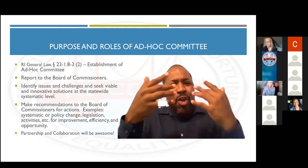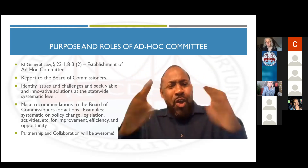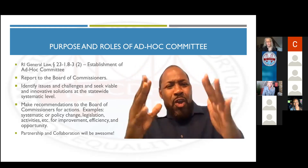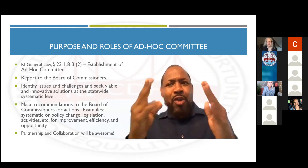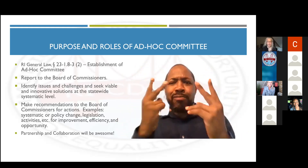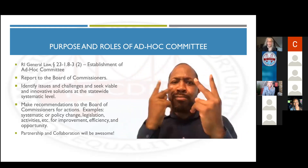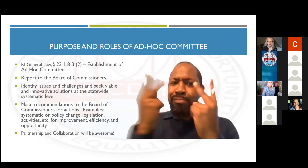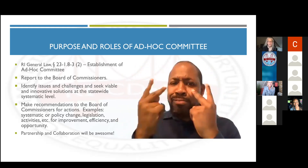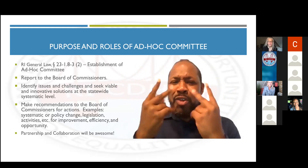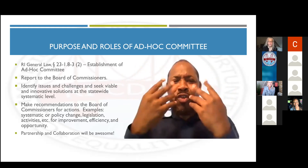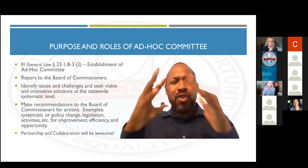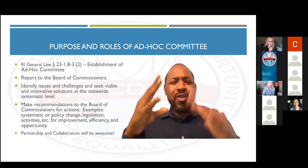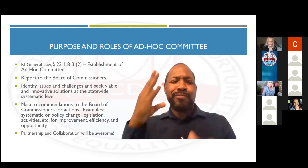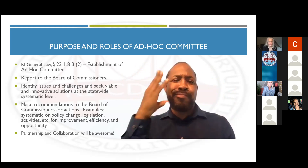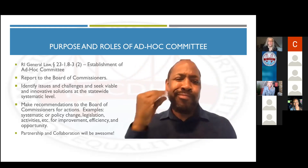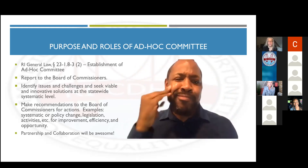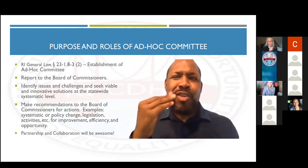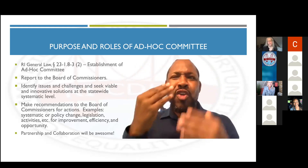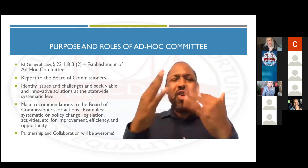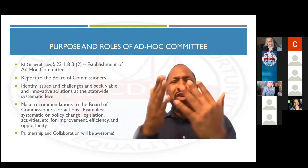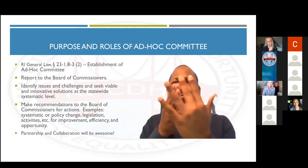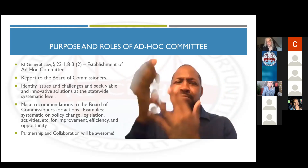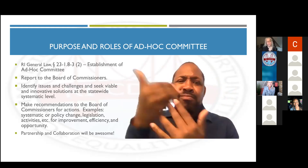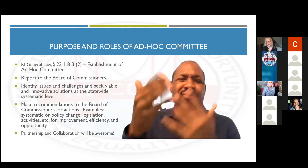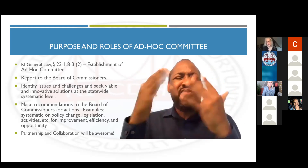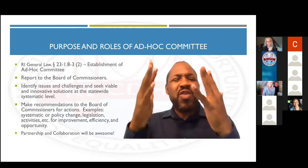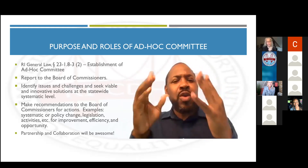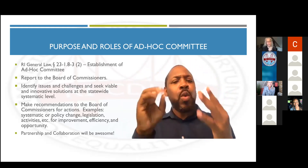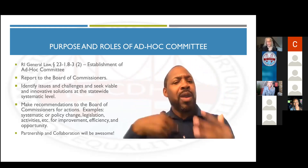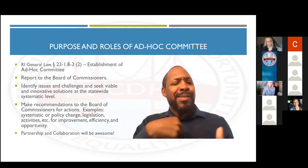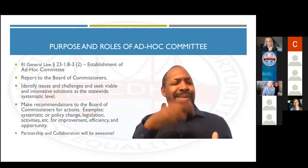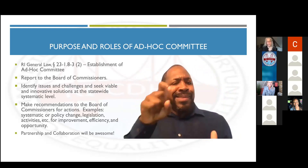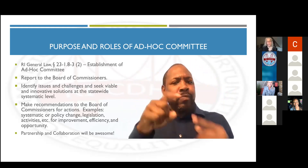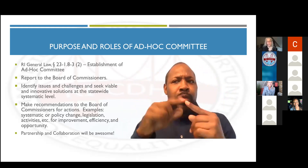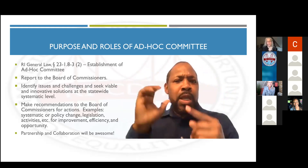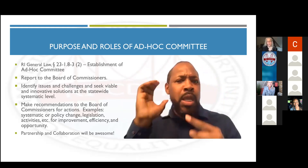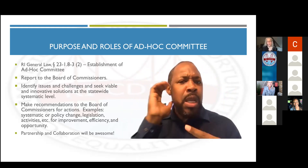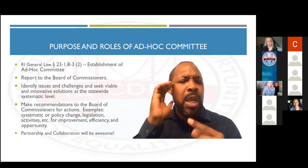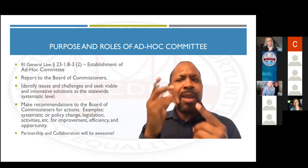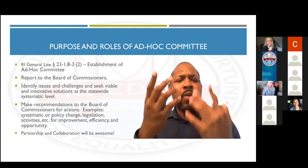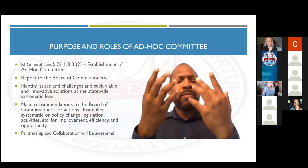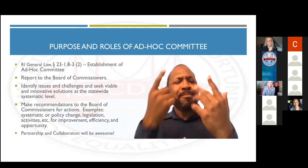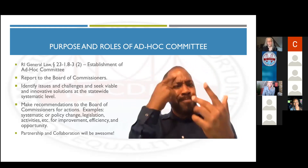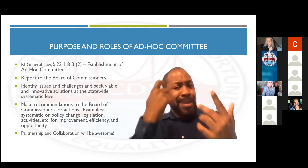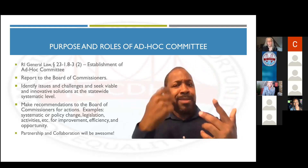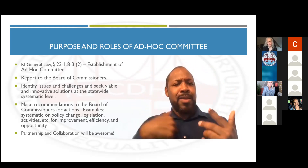your feedback, things that you have experienced out in the community. We need to hear from